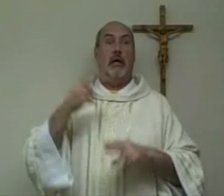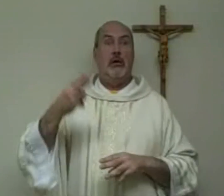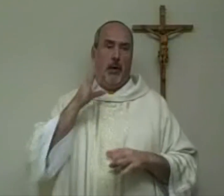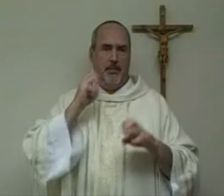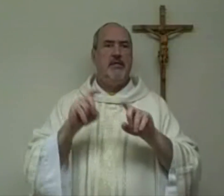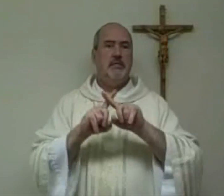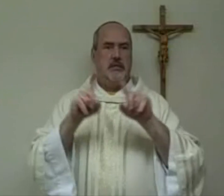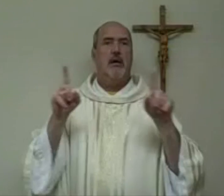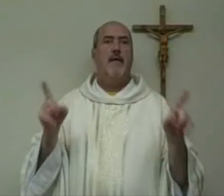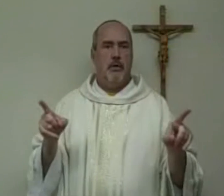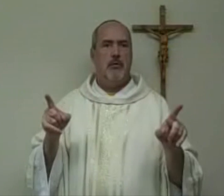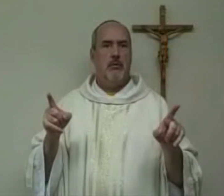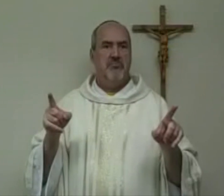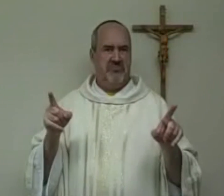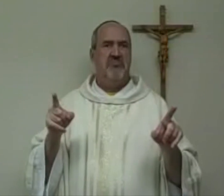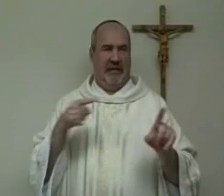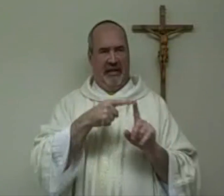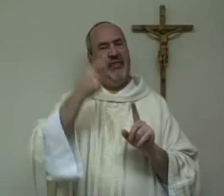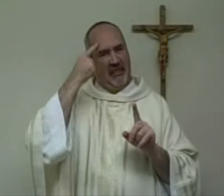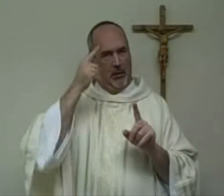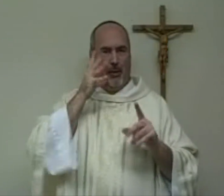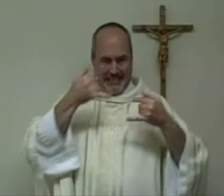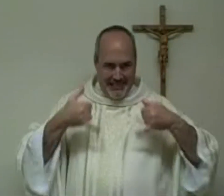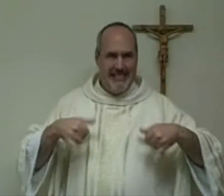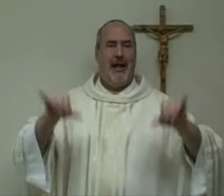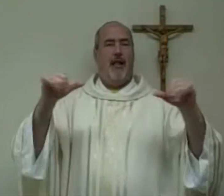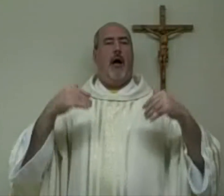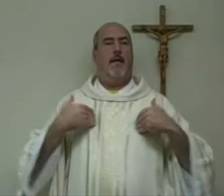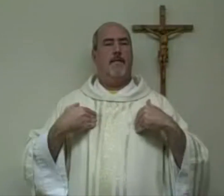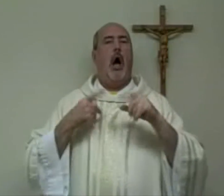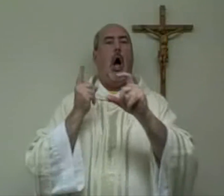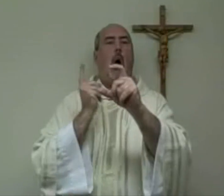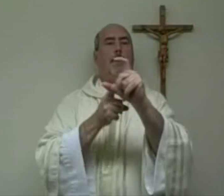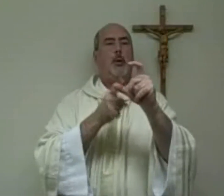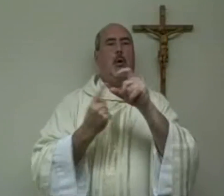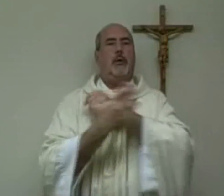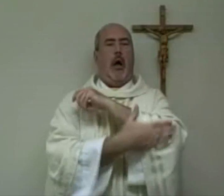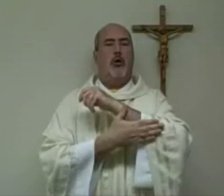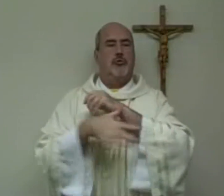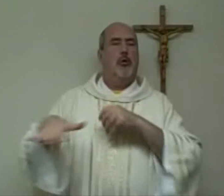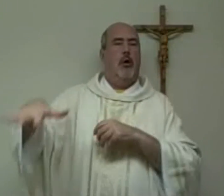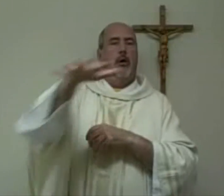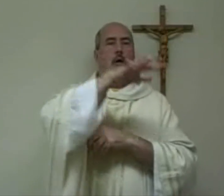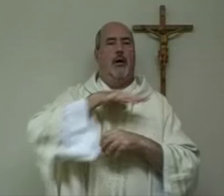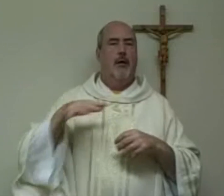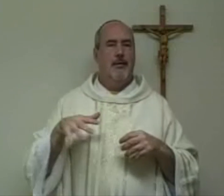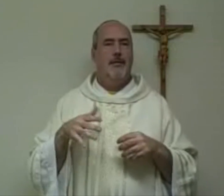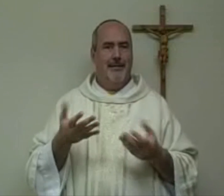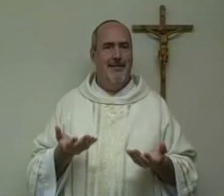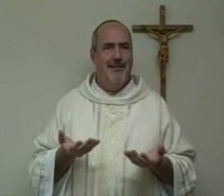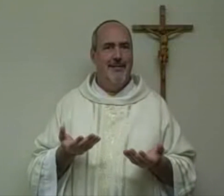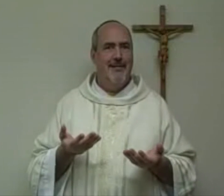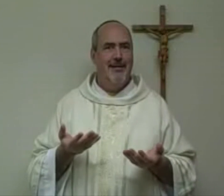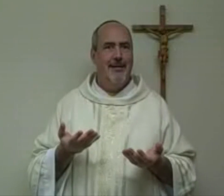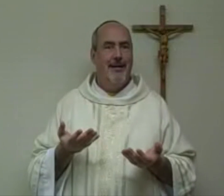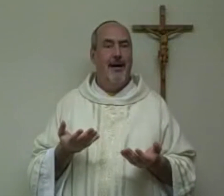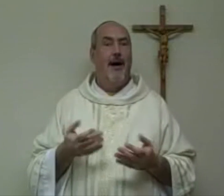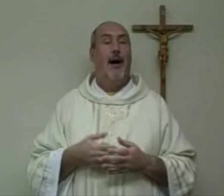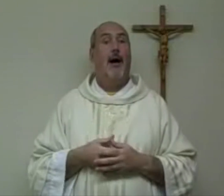he believes that the history of the world would be very different than it is today, that we would see many more